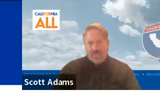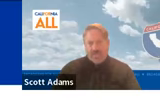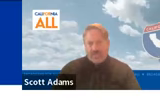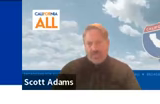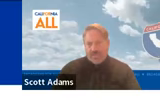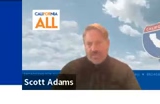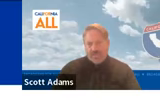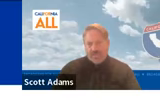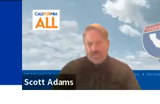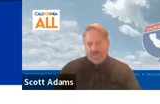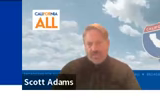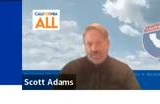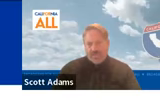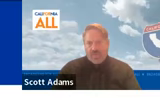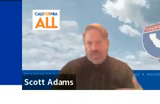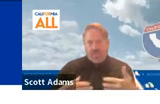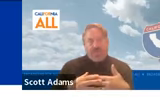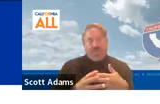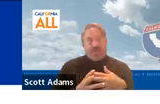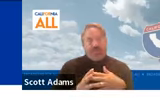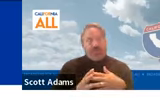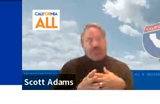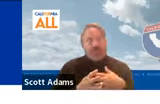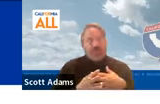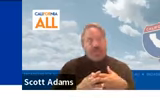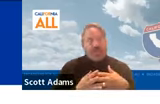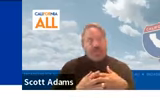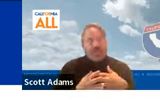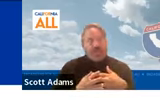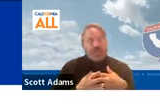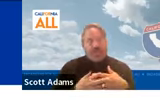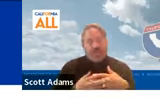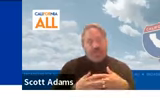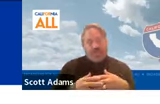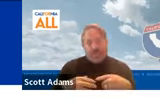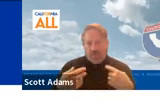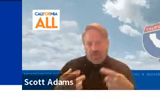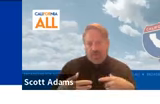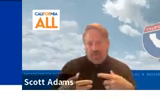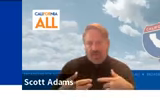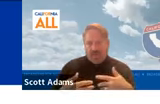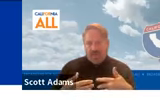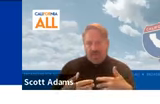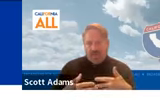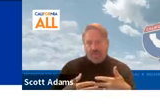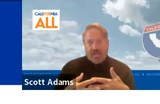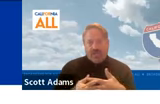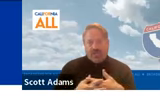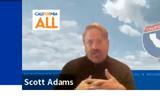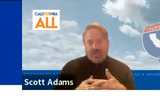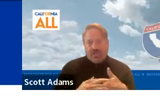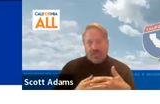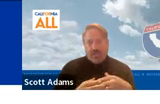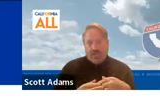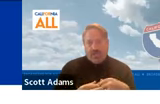this? Because we've talked about, we want to make sure that folks know that, with all the information and data that we